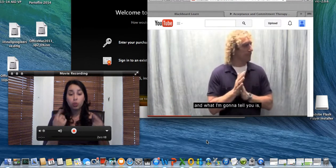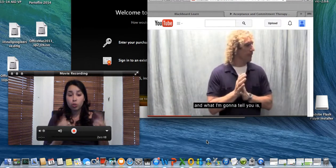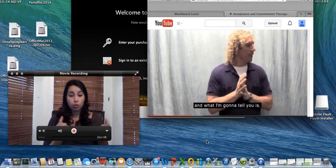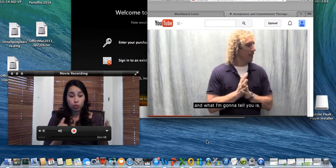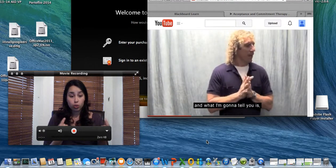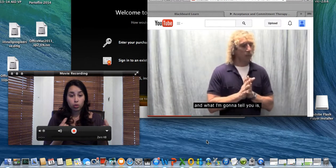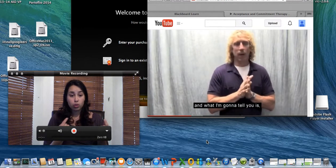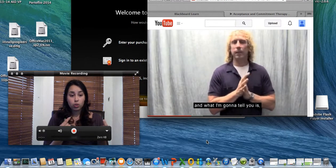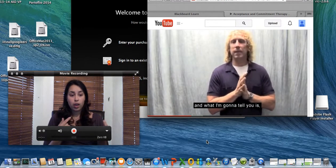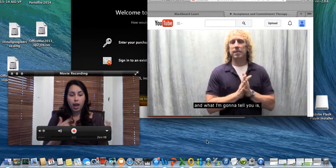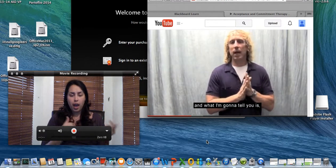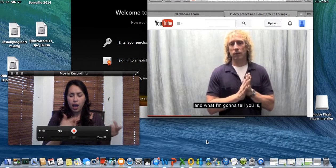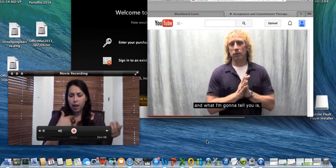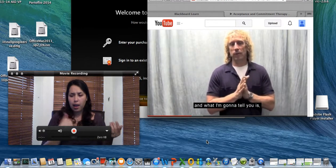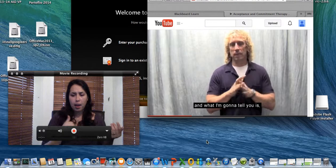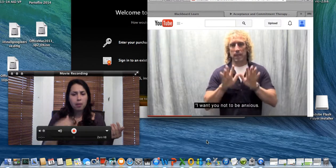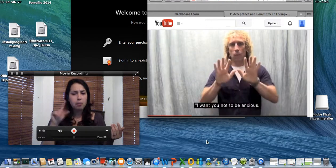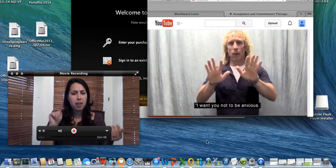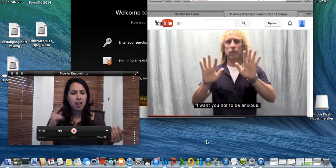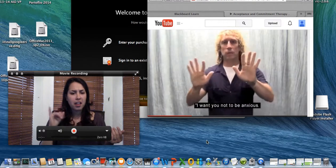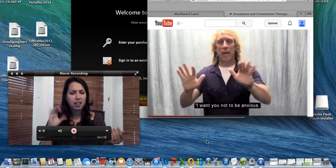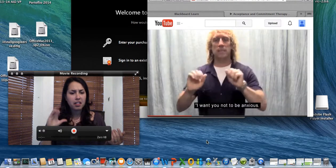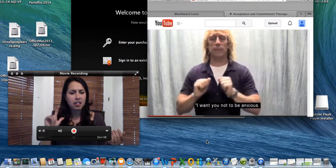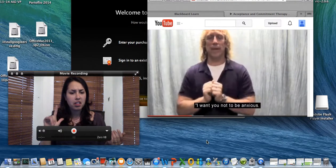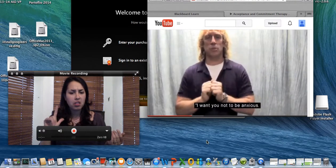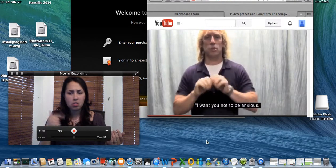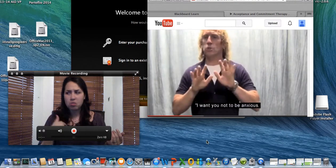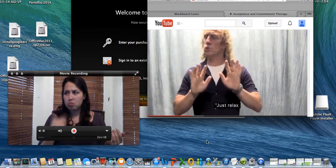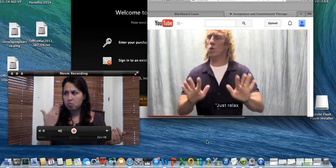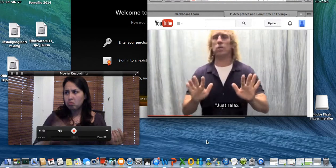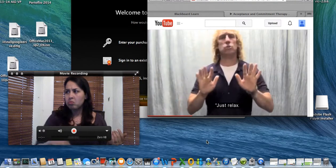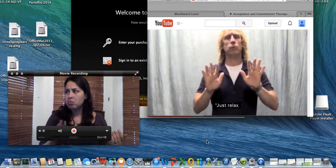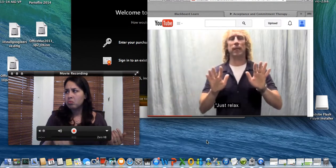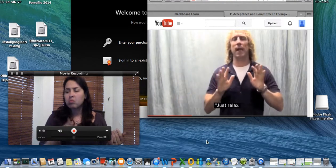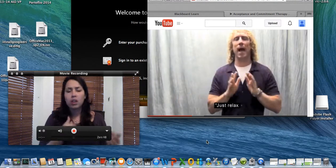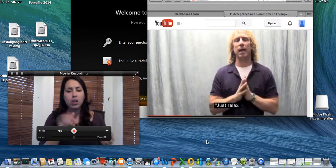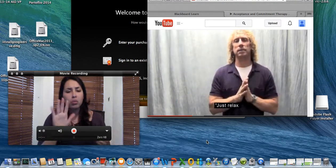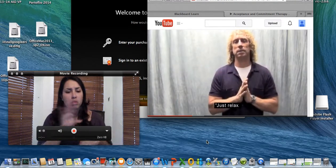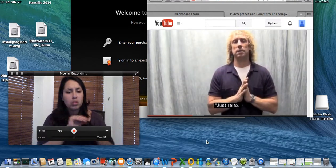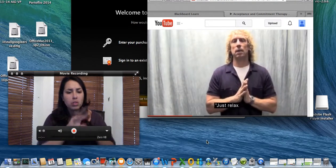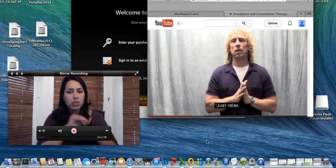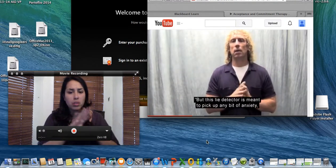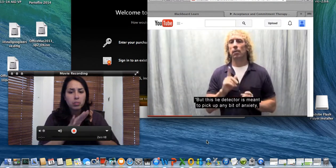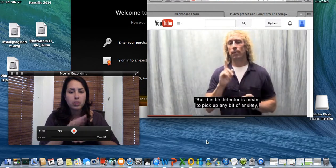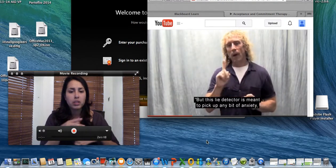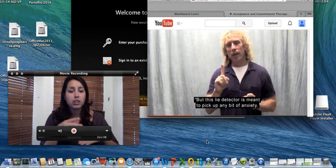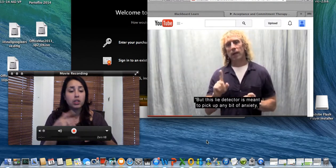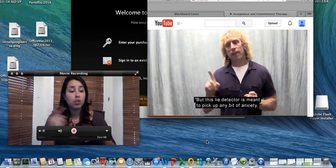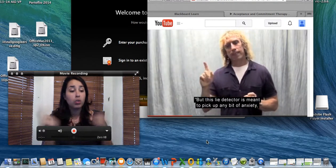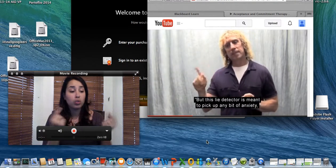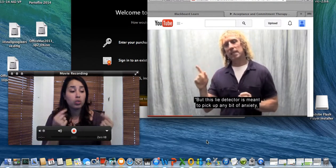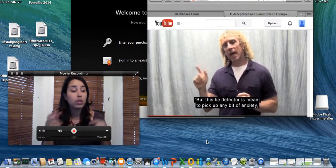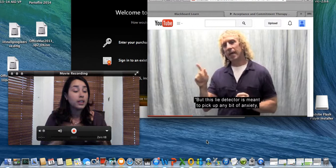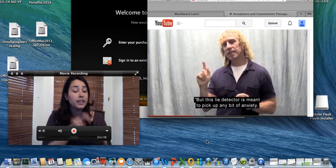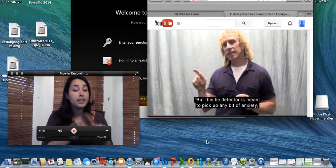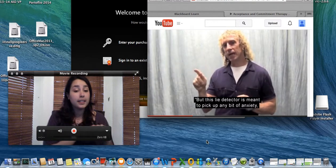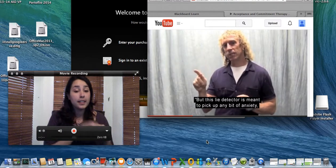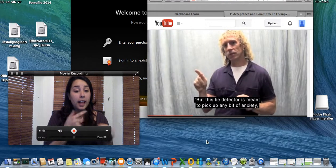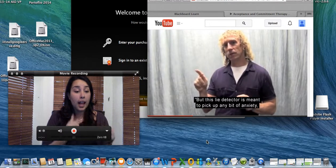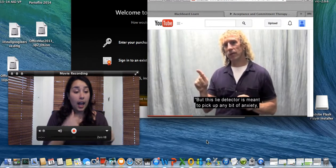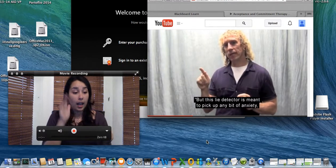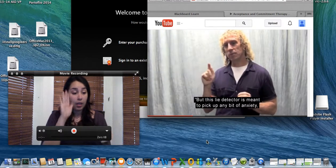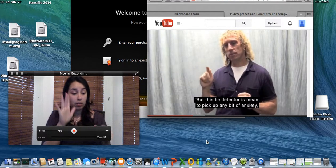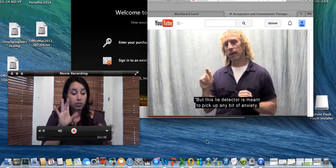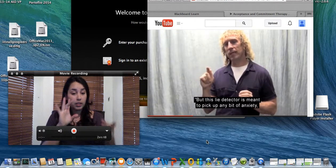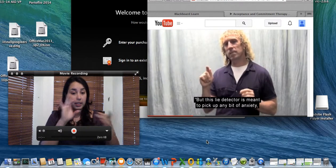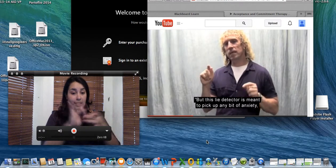detector. And what I'm going to tell you is, I want you not to be anxious. Just relax. But this lie